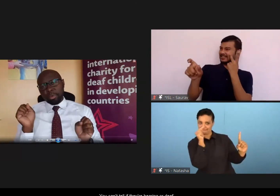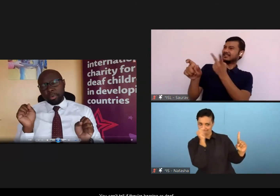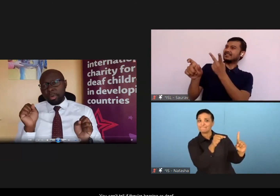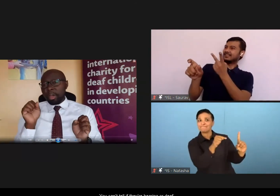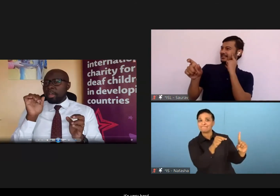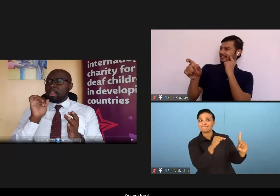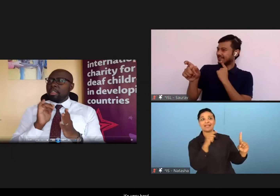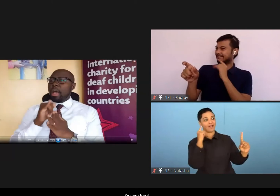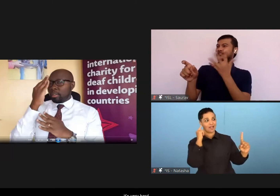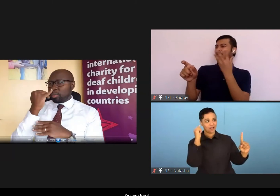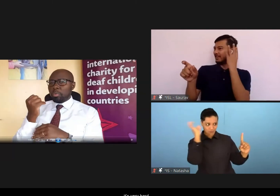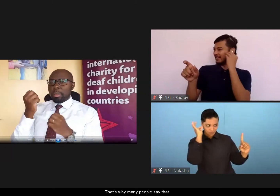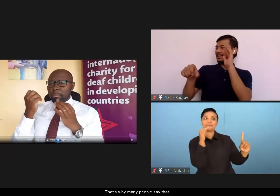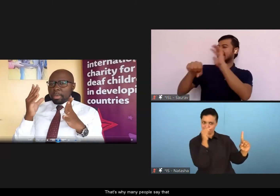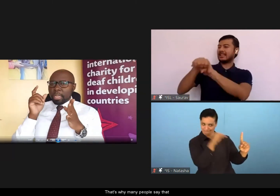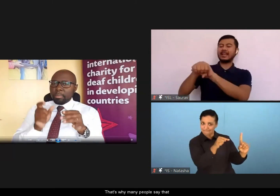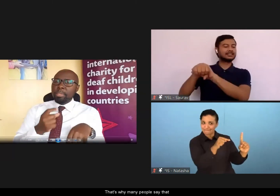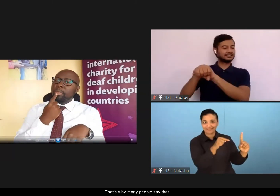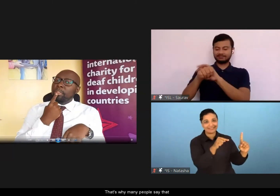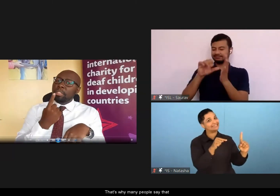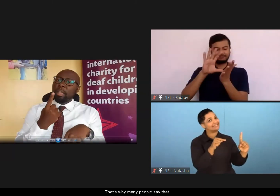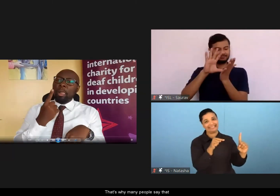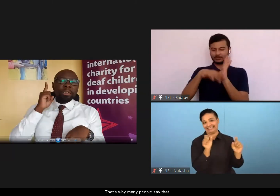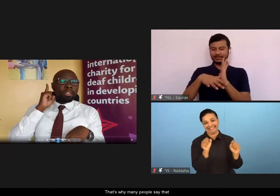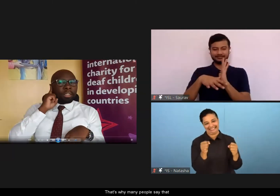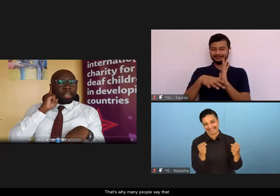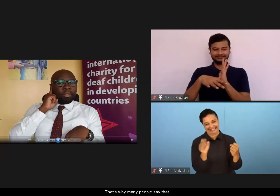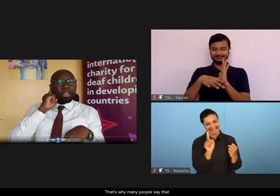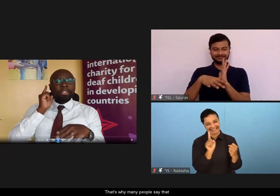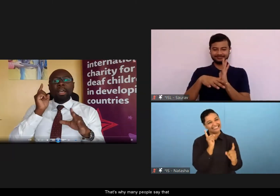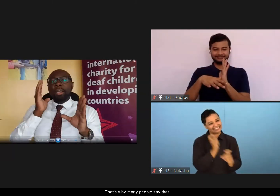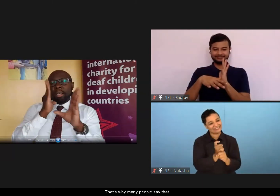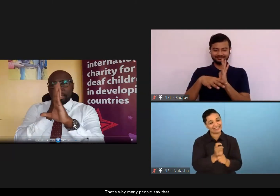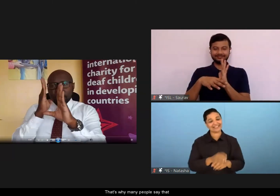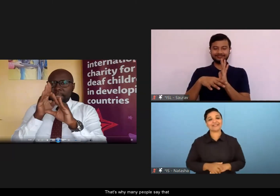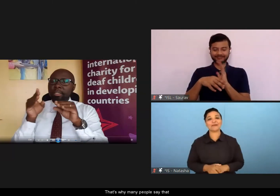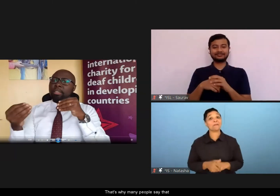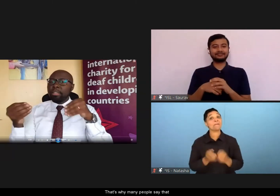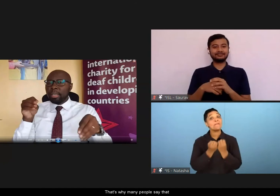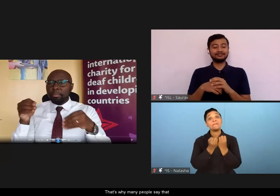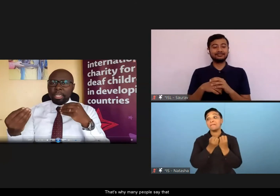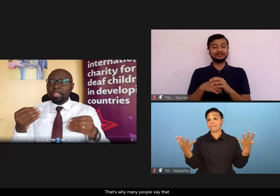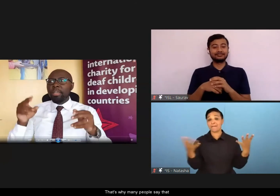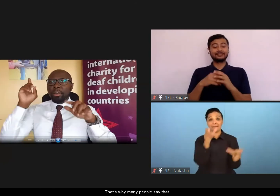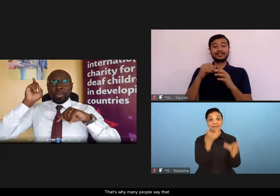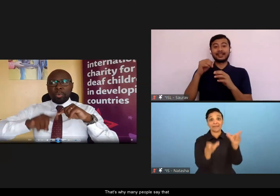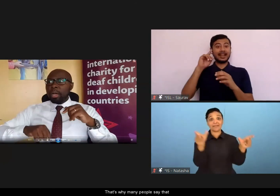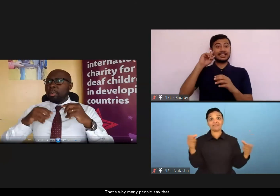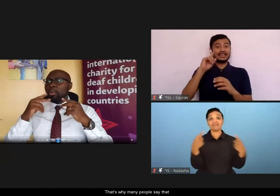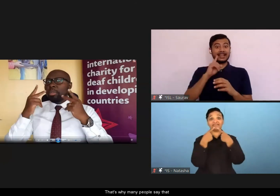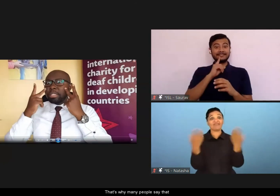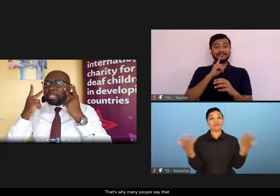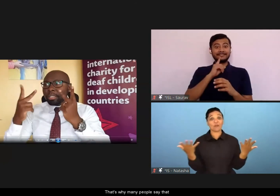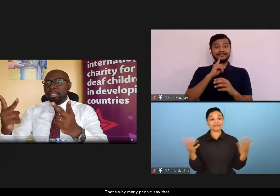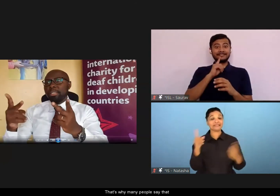they are hearing or deaf. It's very hard. And that's why many people say that deafness is hidden, is a hidden